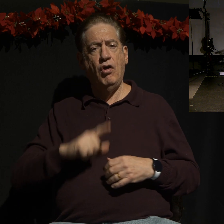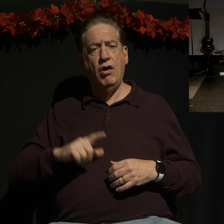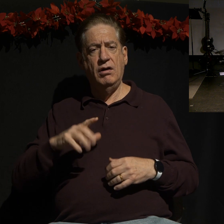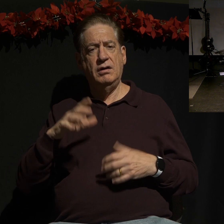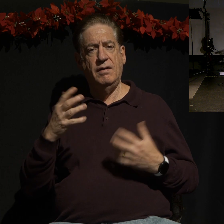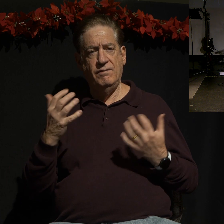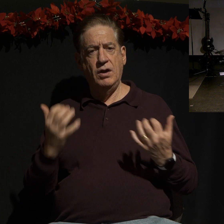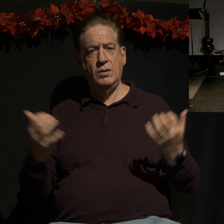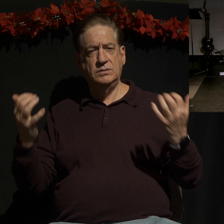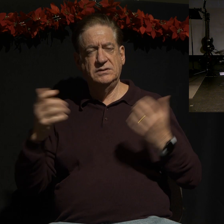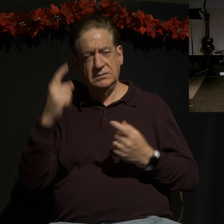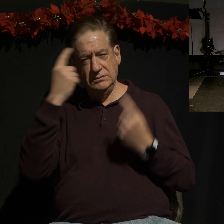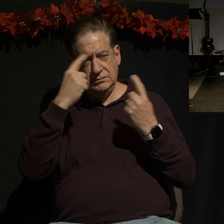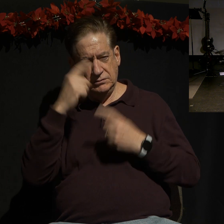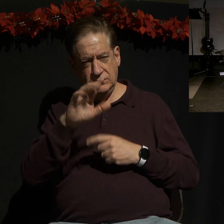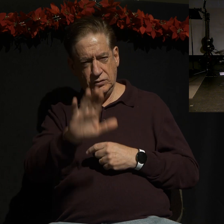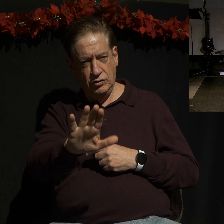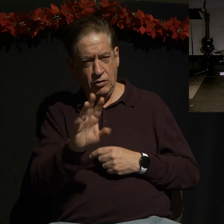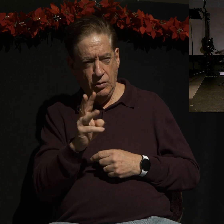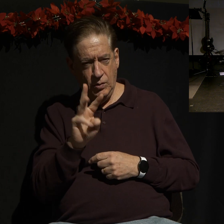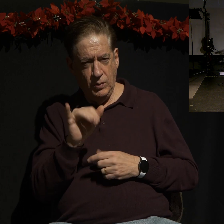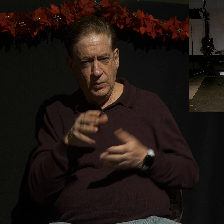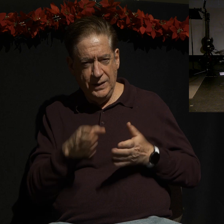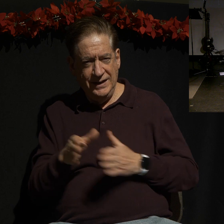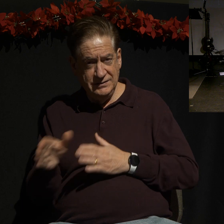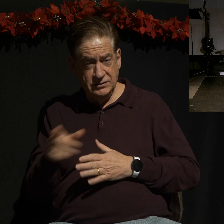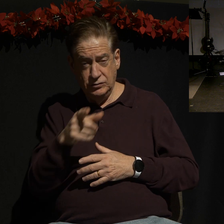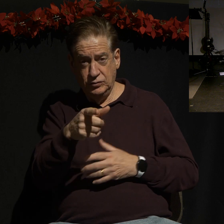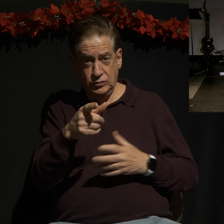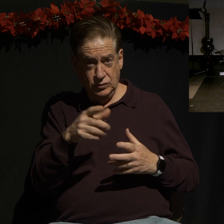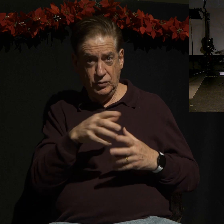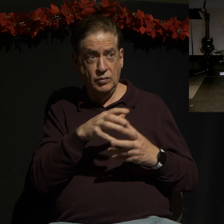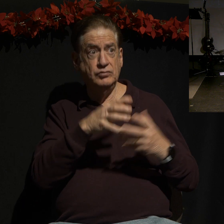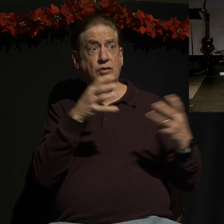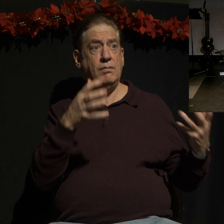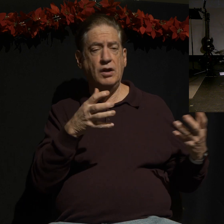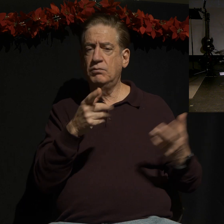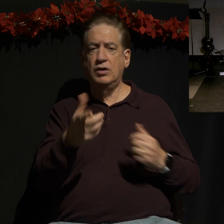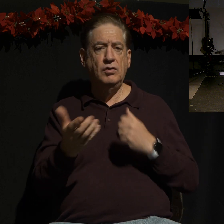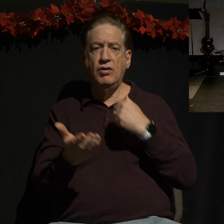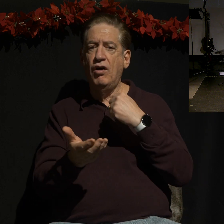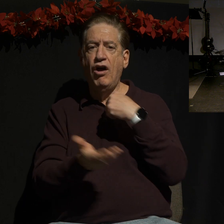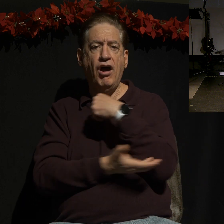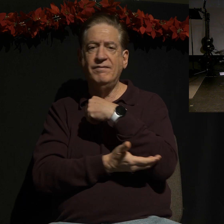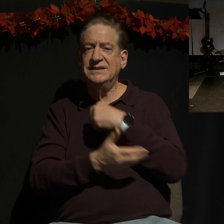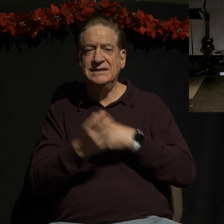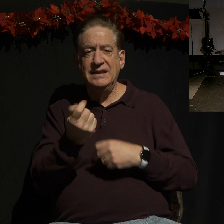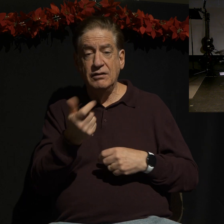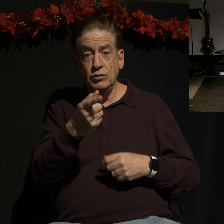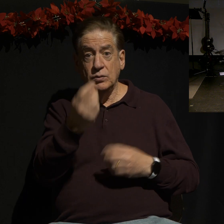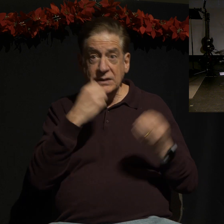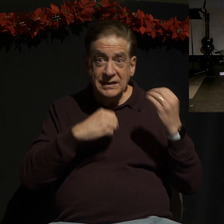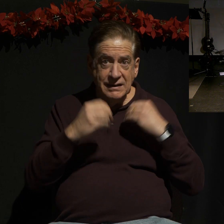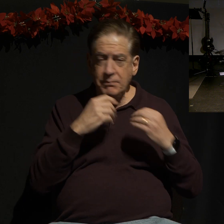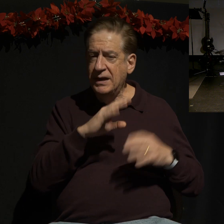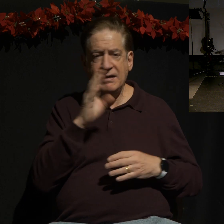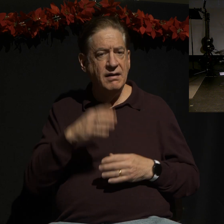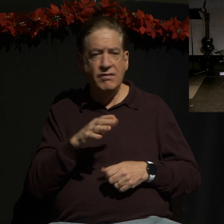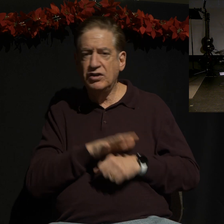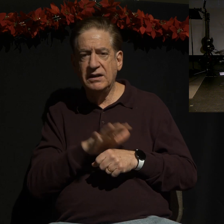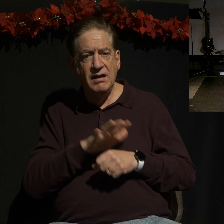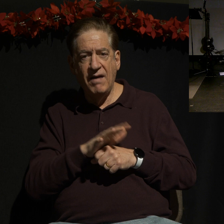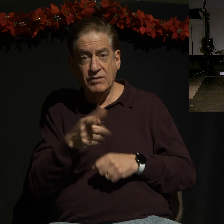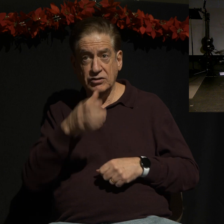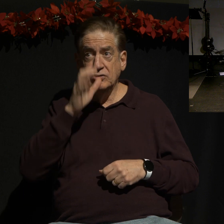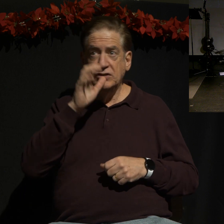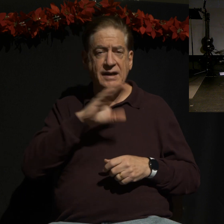consider your ways. You have sown much and you have harvested little. You eat, but you never have enough. You drink, but never